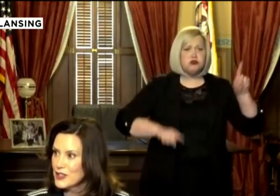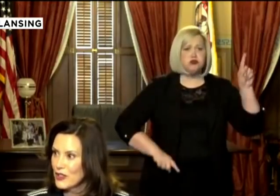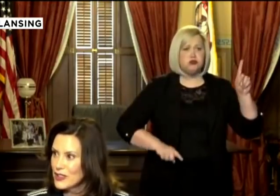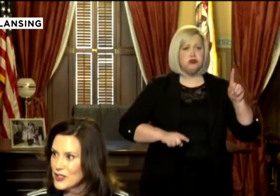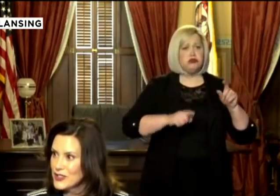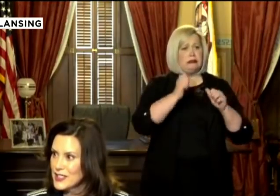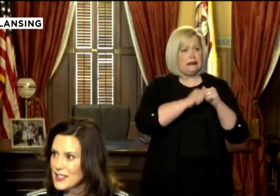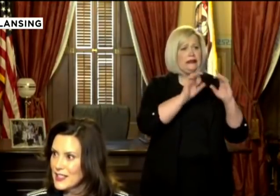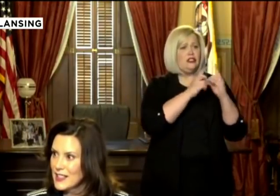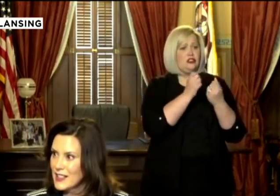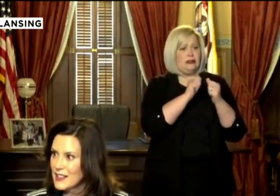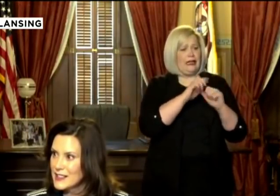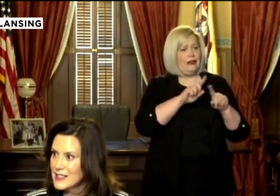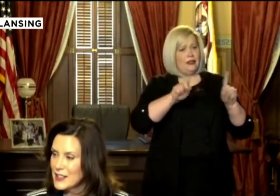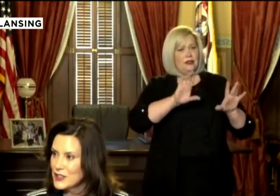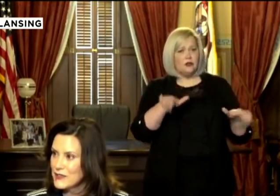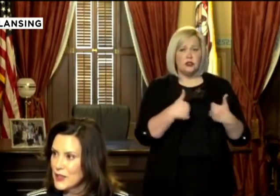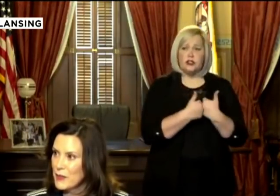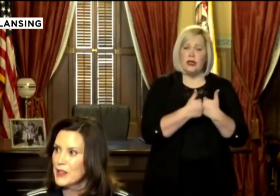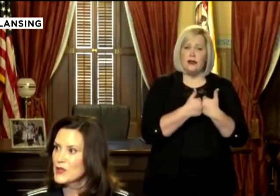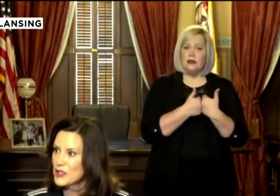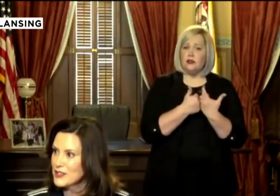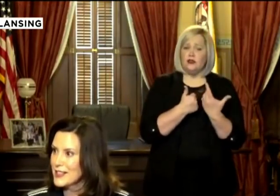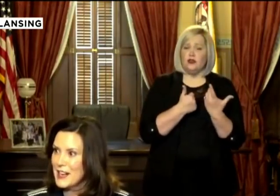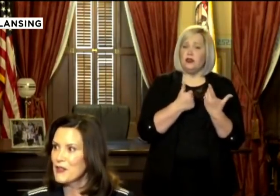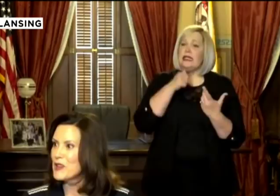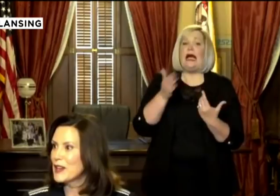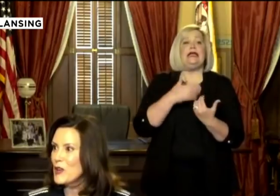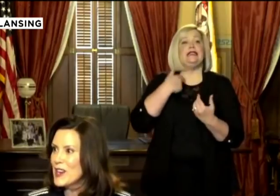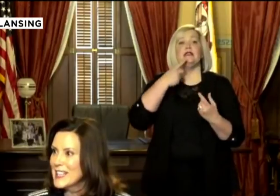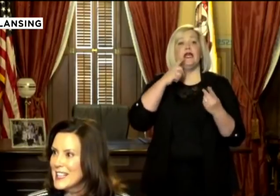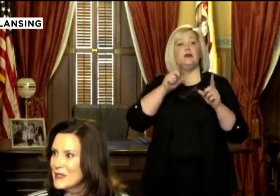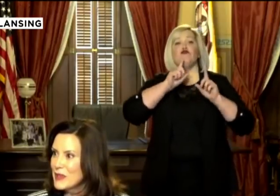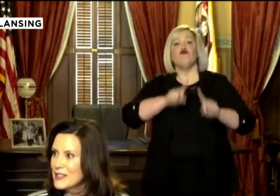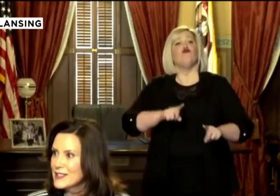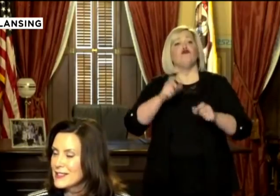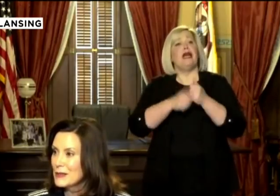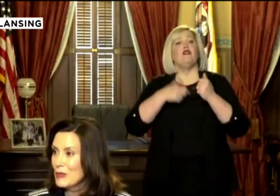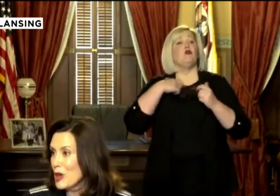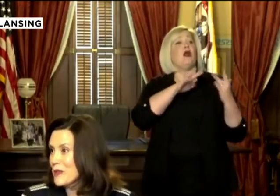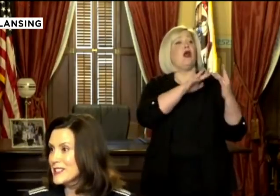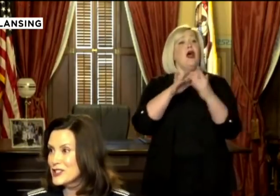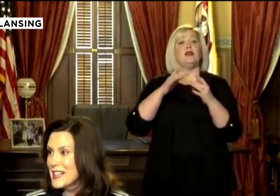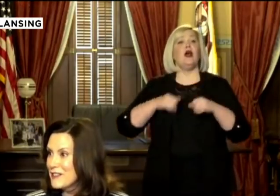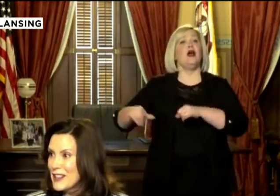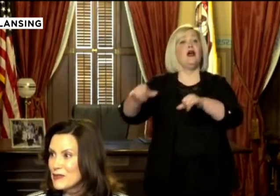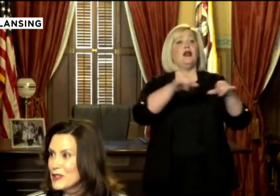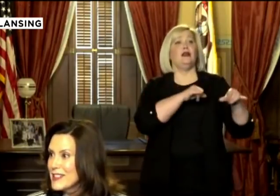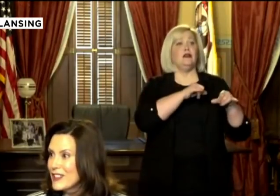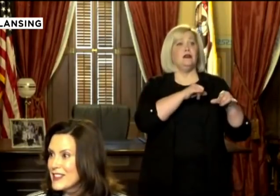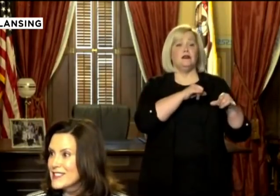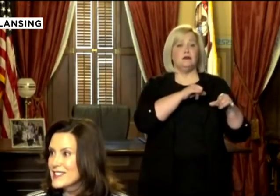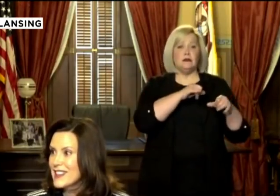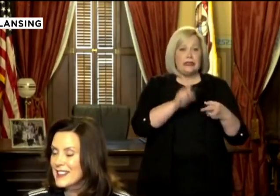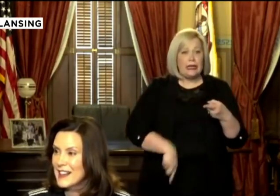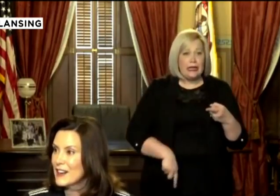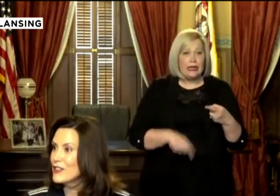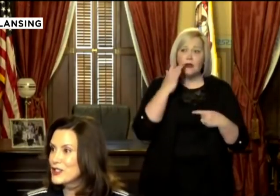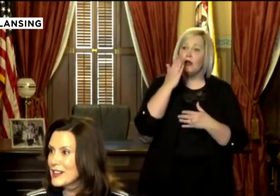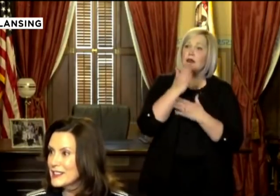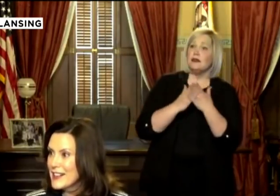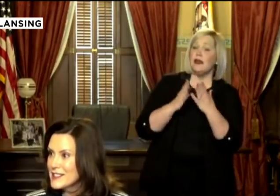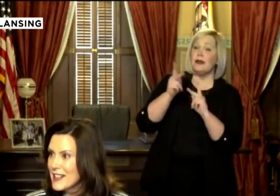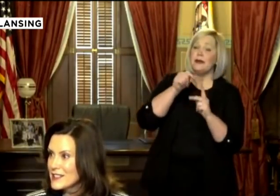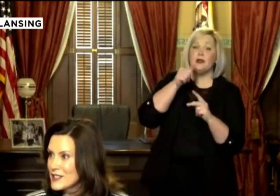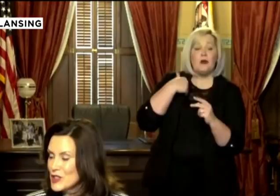different challenges across our state. And it's not just flipping a switch and saying everyone can go online, because broadband's just not available in areas.